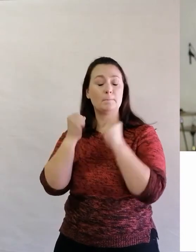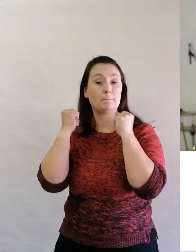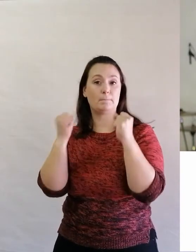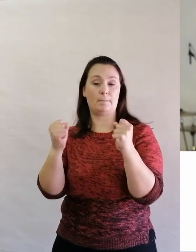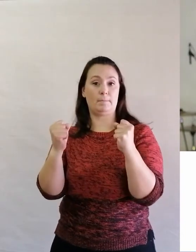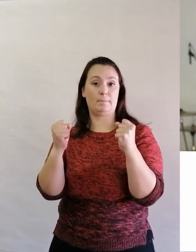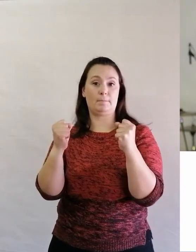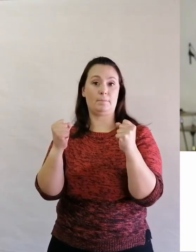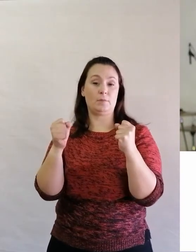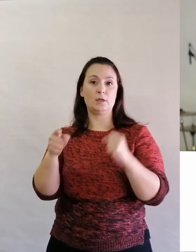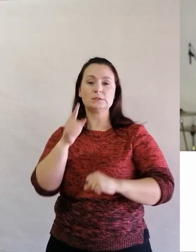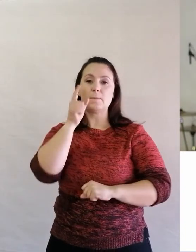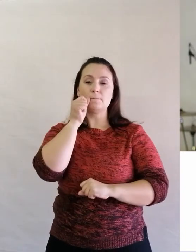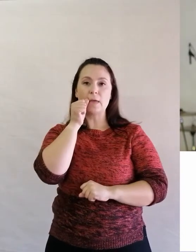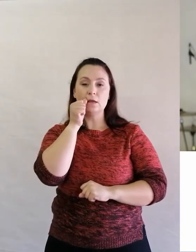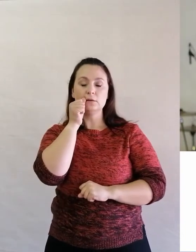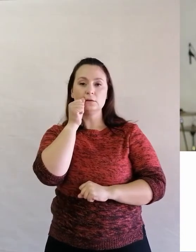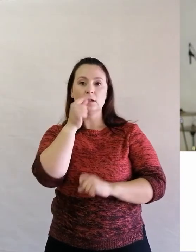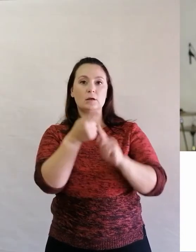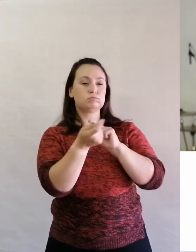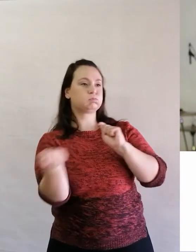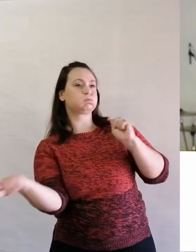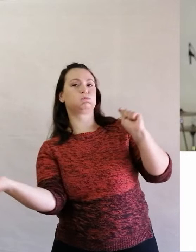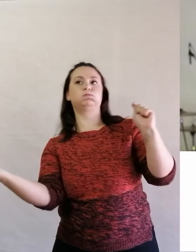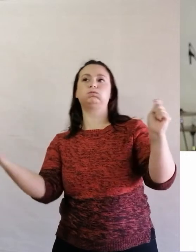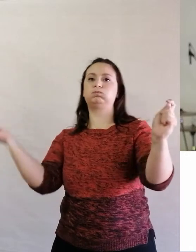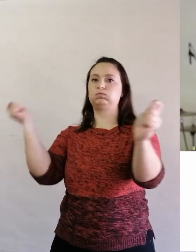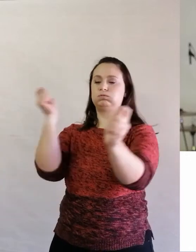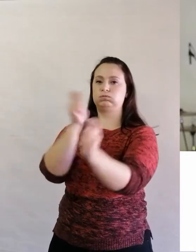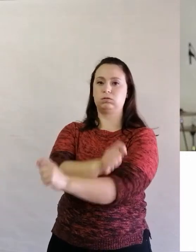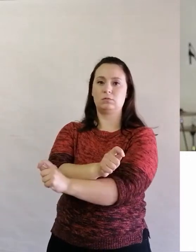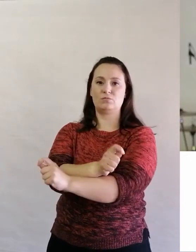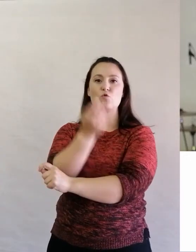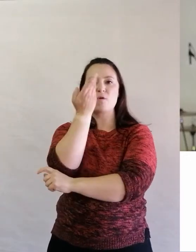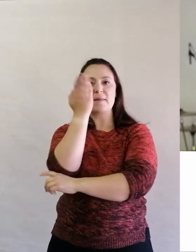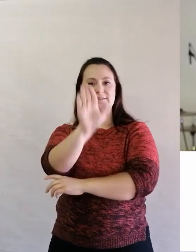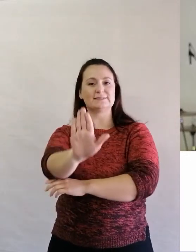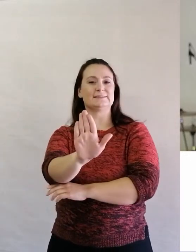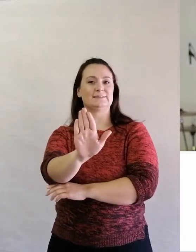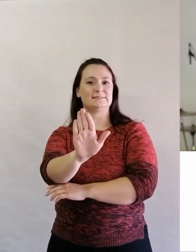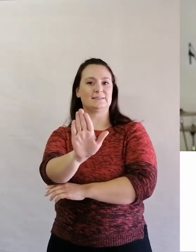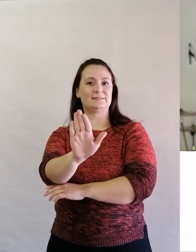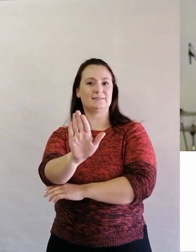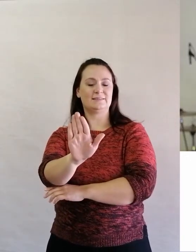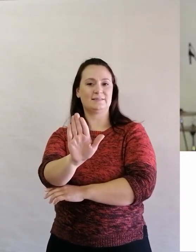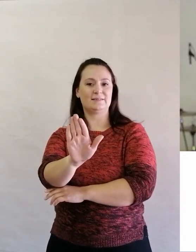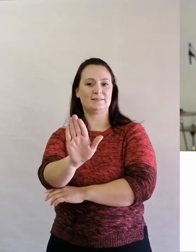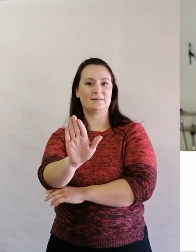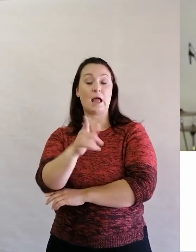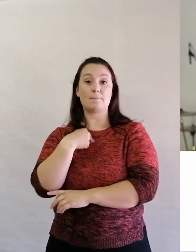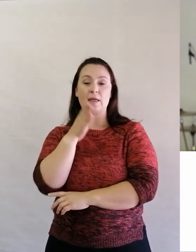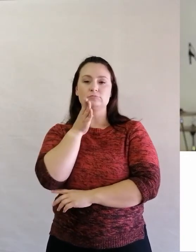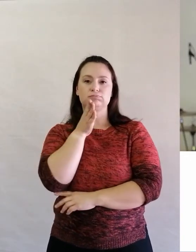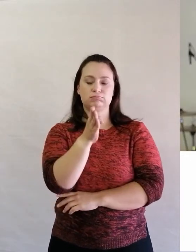see how this man was turned around 180 degrees. That's what repentance is about. Repentance is, I was